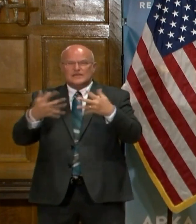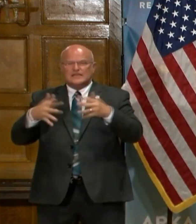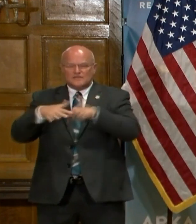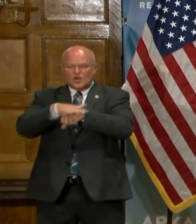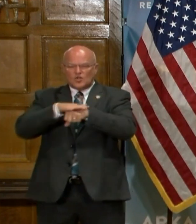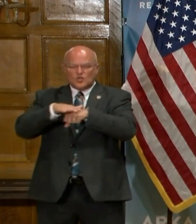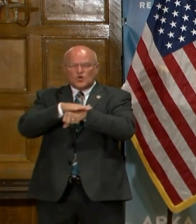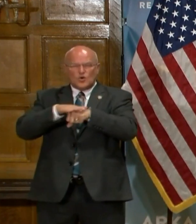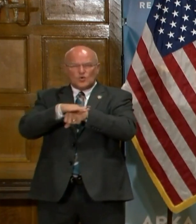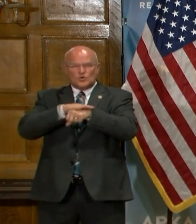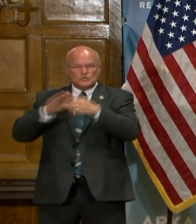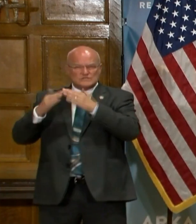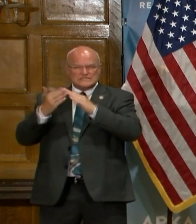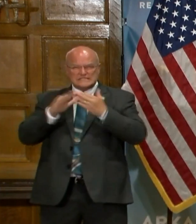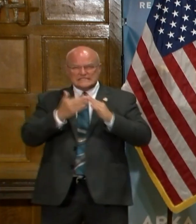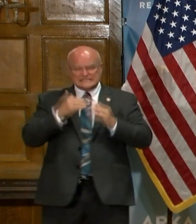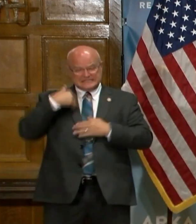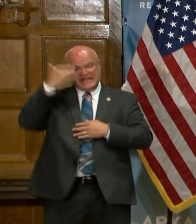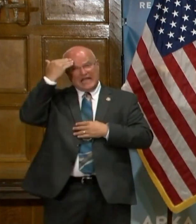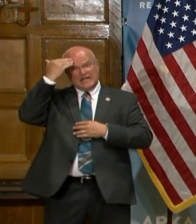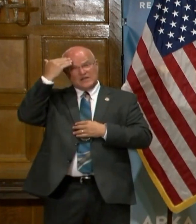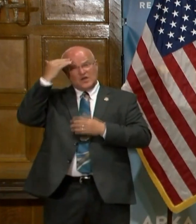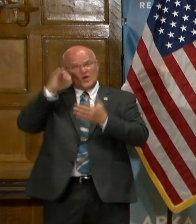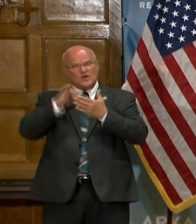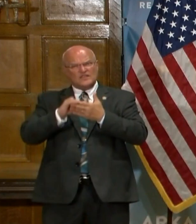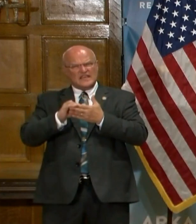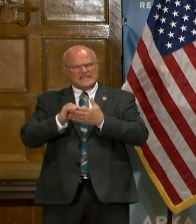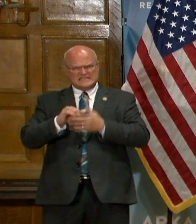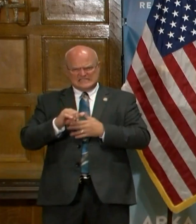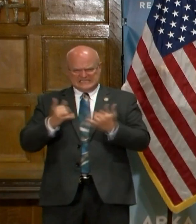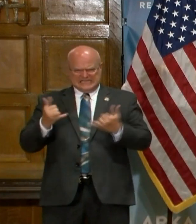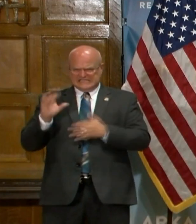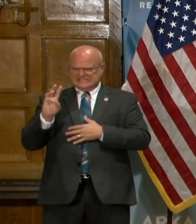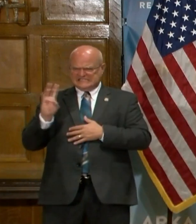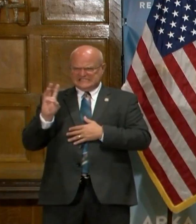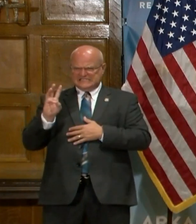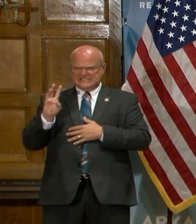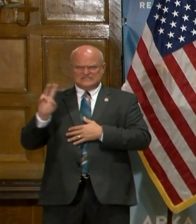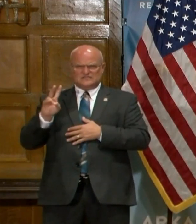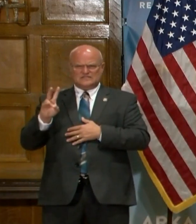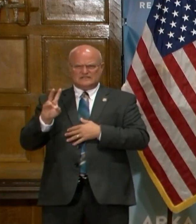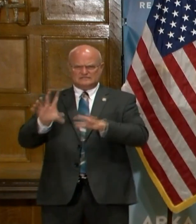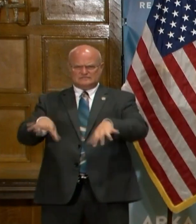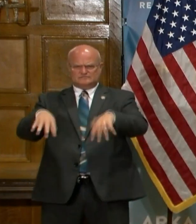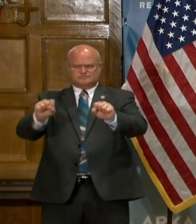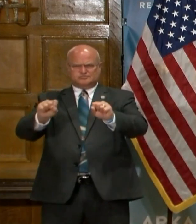local municipalities. And I know that I believe it's 6 or 7 have already enacted